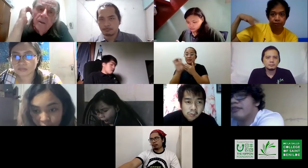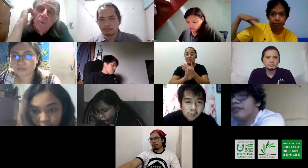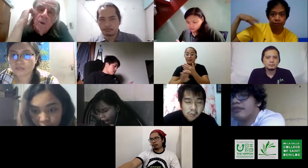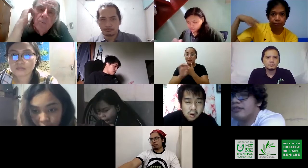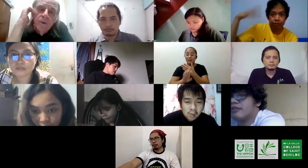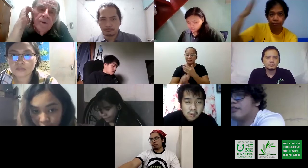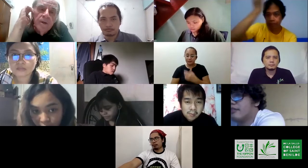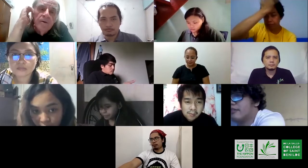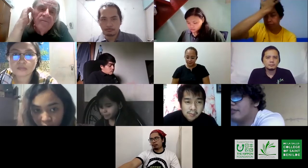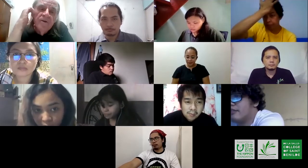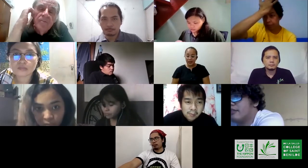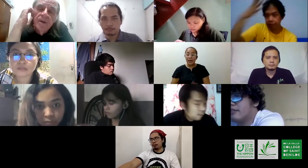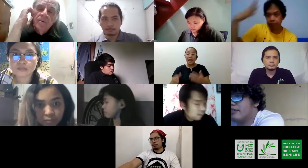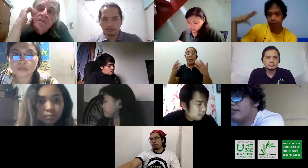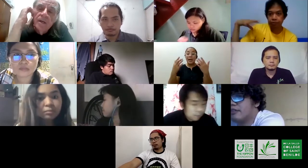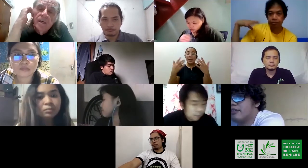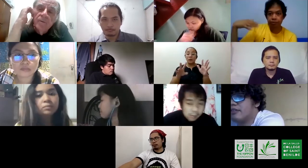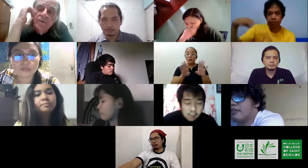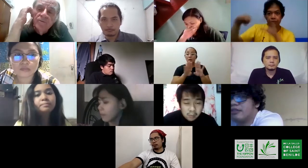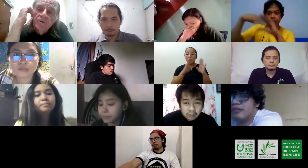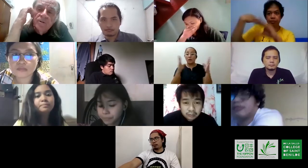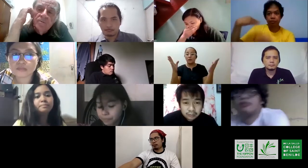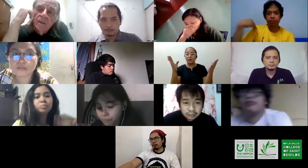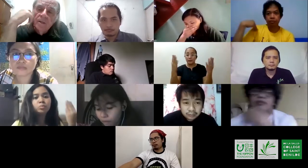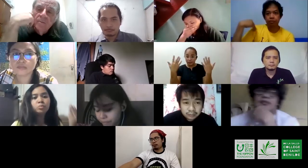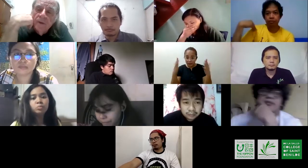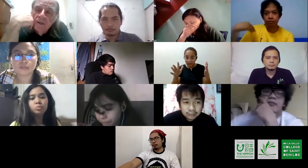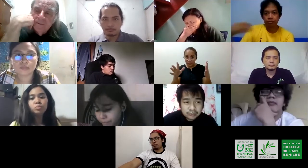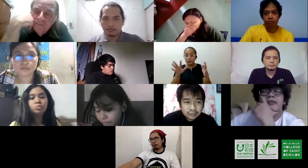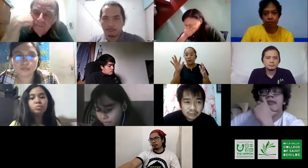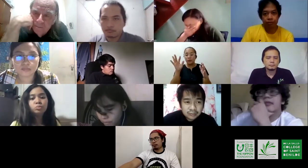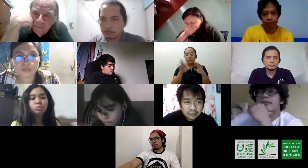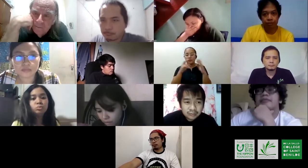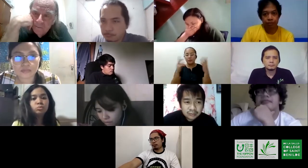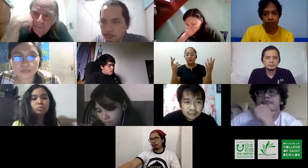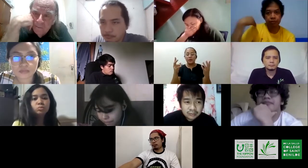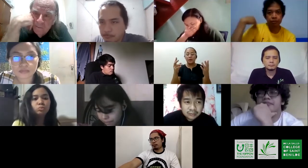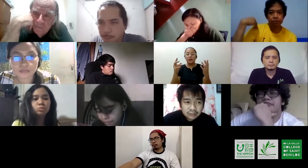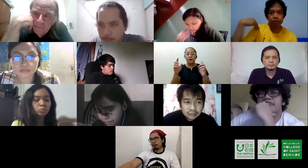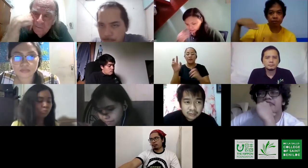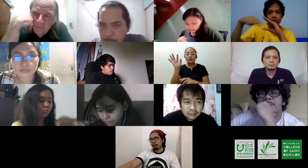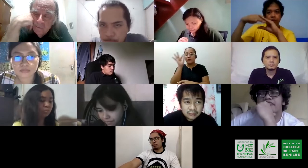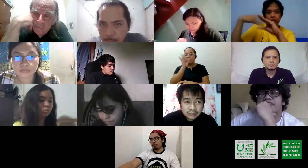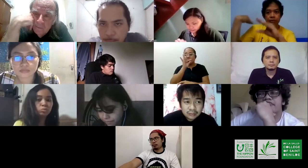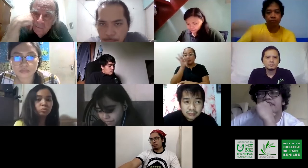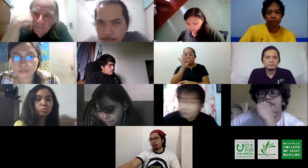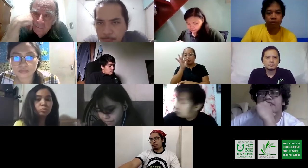and then we'll open the Filipino Sign Language version and compare.